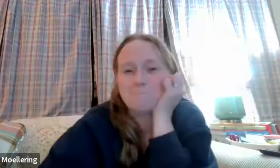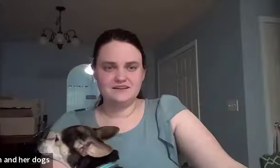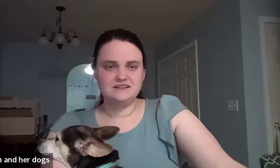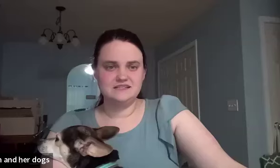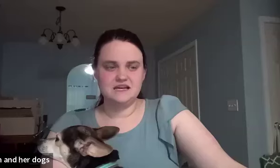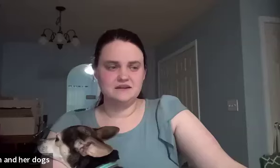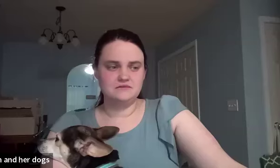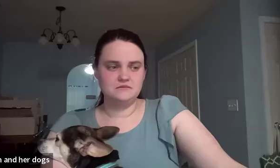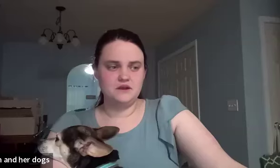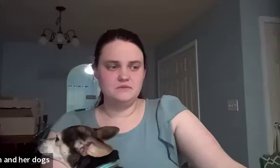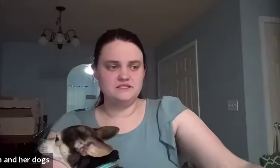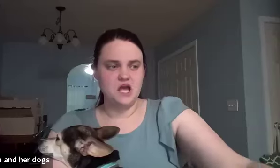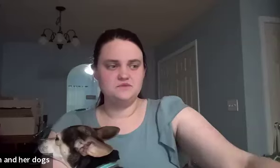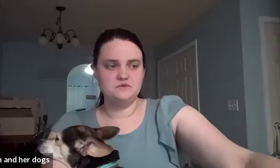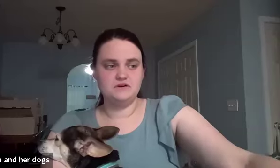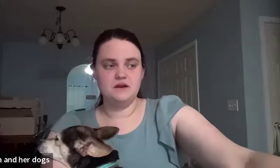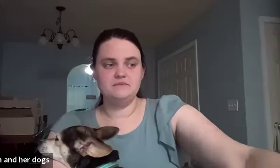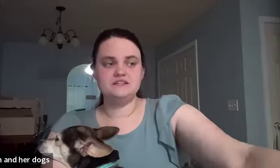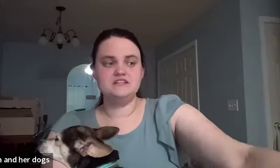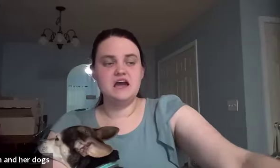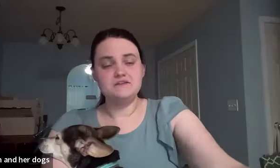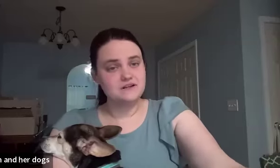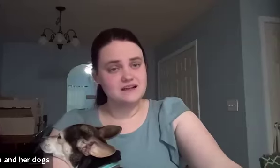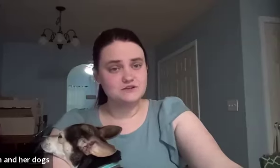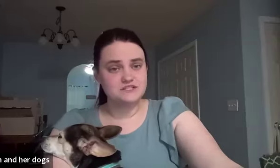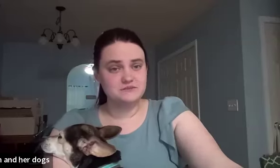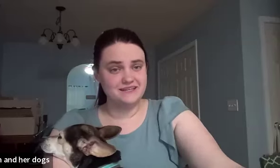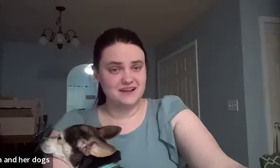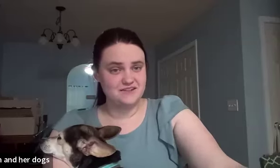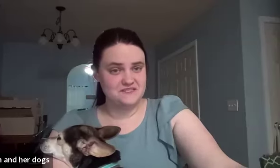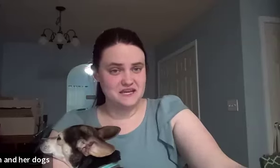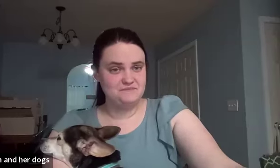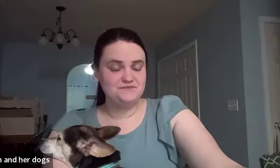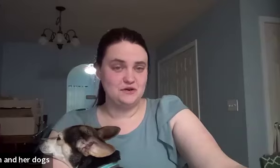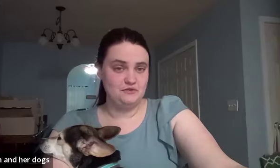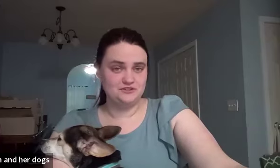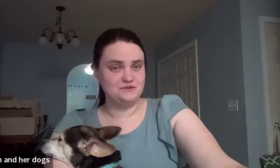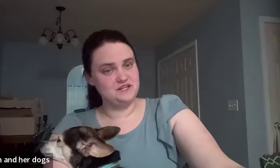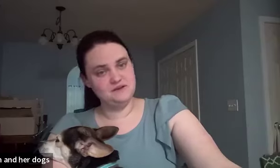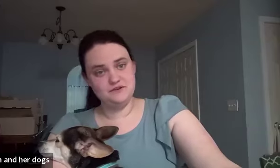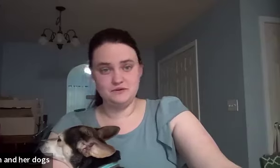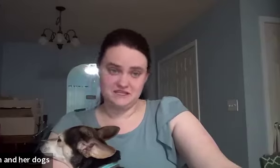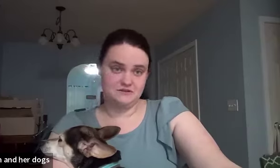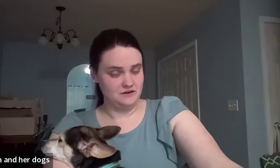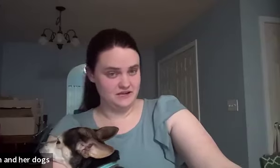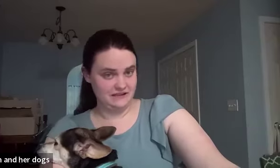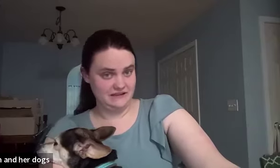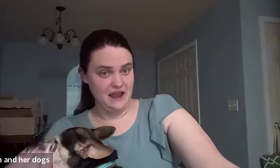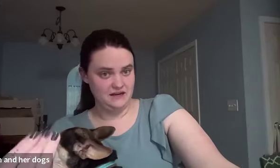Yeah, because like there have been times where because not every class is always going to be exactly the same. So there's always going to be a few words here and there get